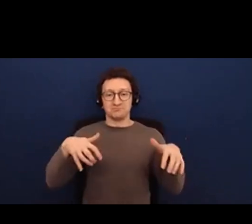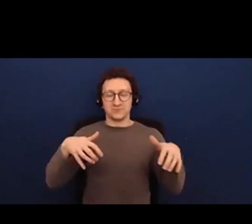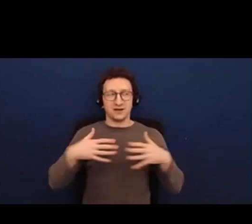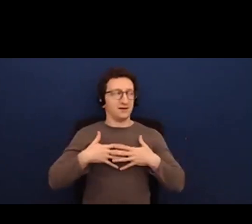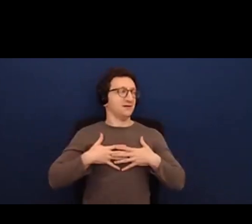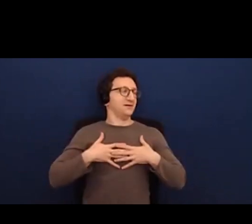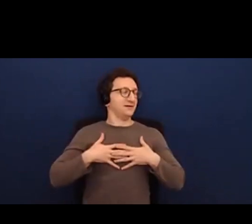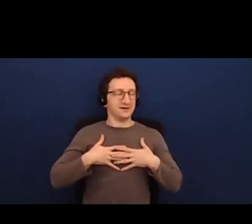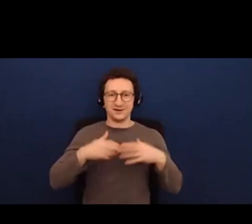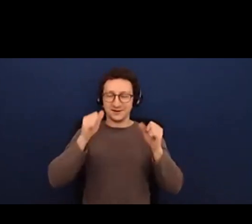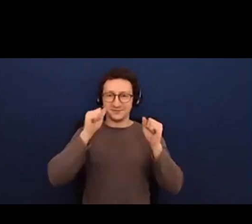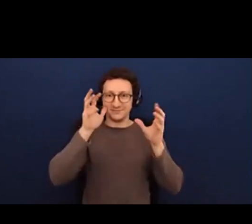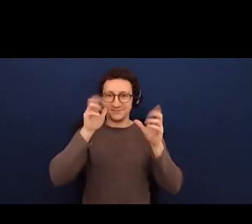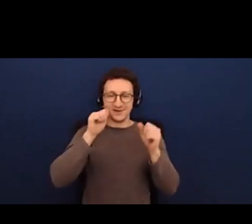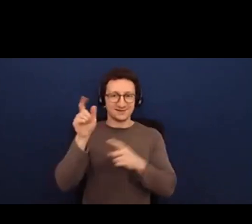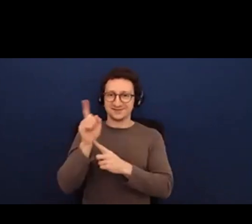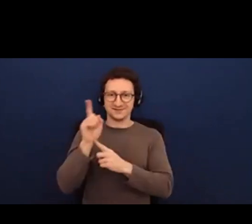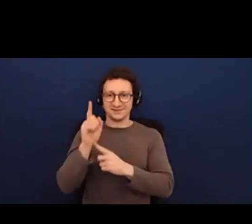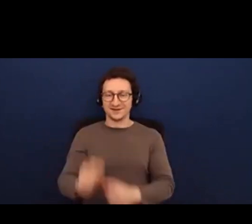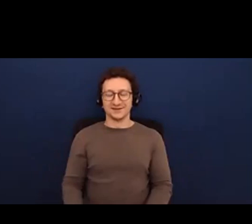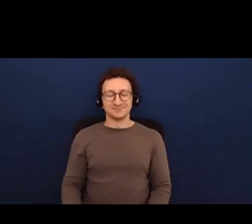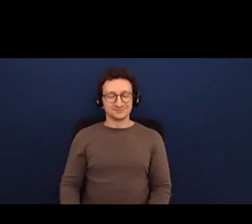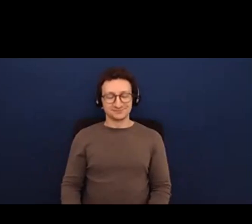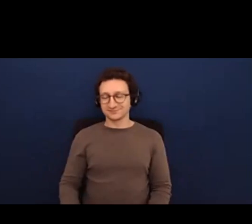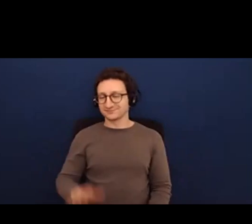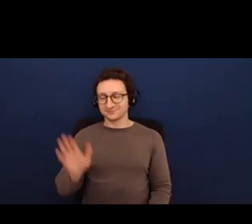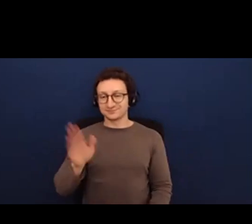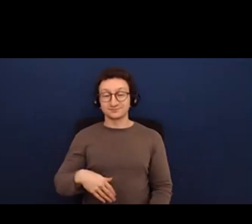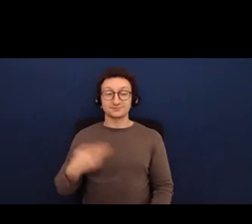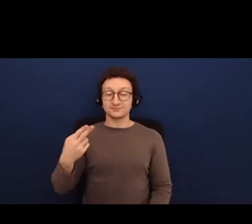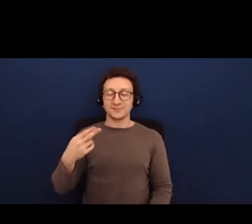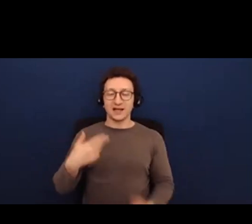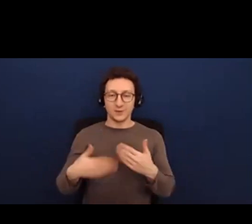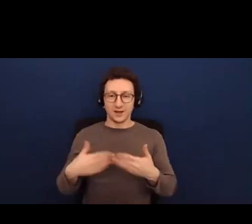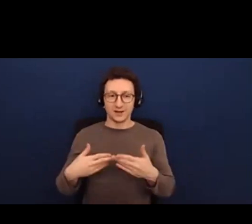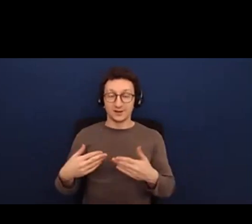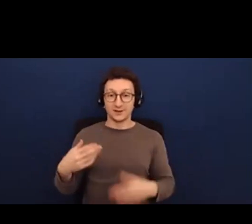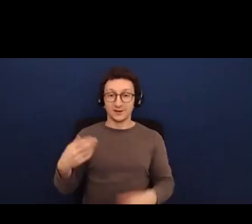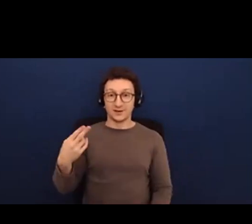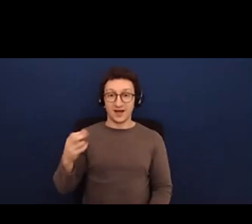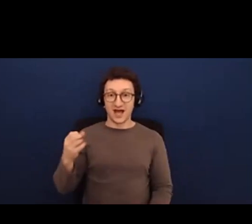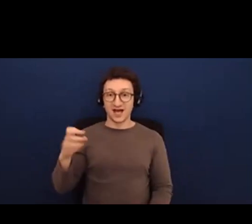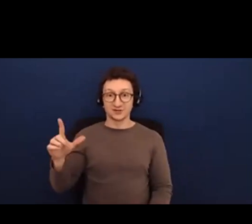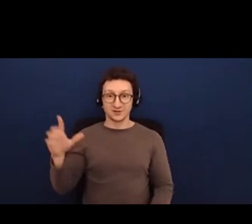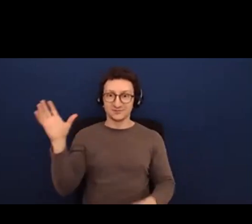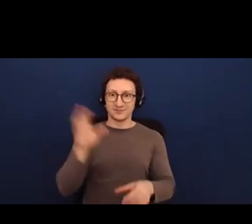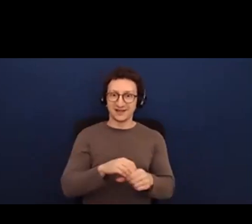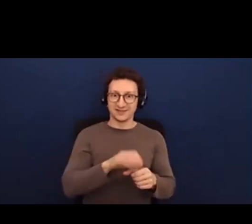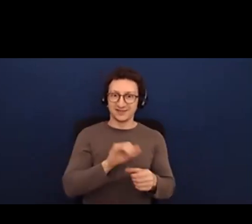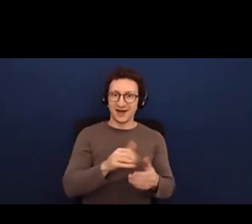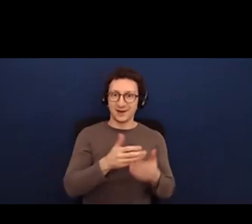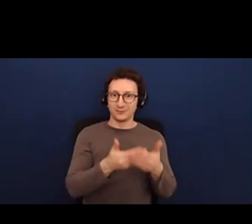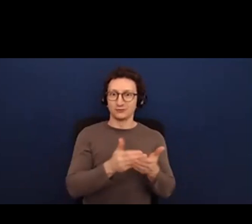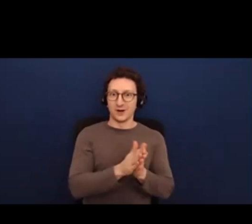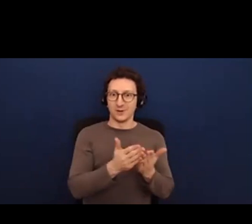spiritual moment. Anyway, Heschel got into Kaplan's 45 prayer book. Emerson never did.